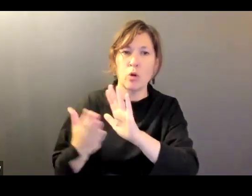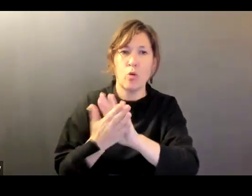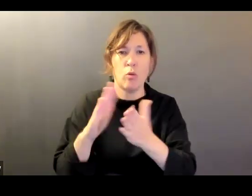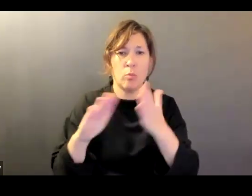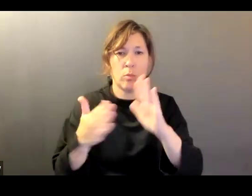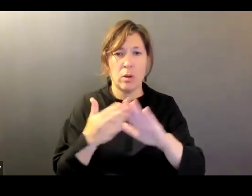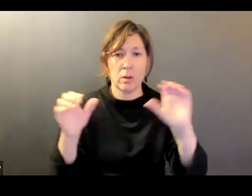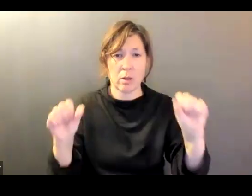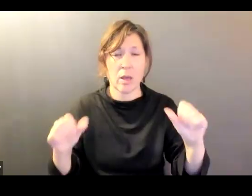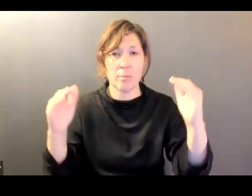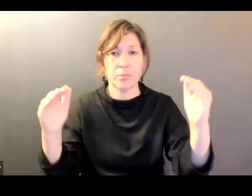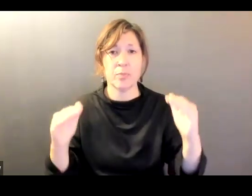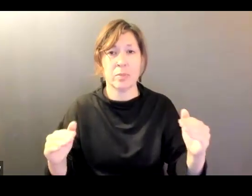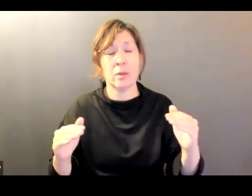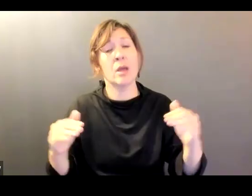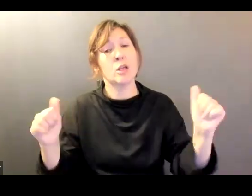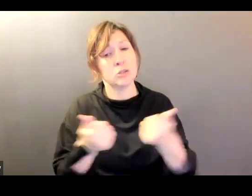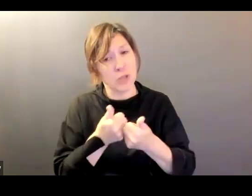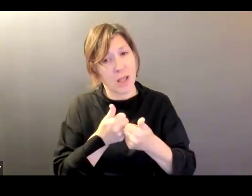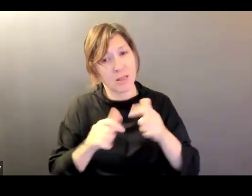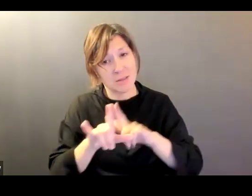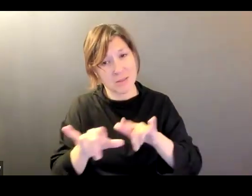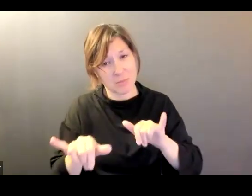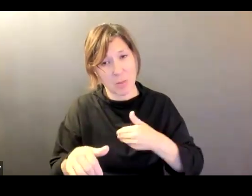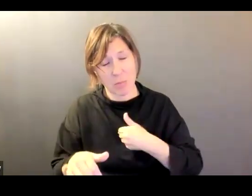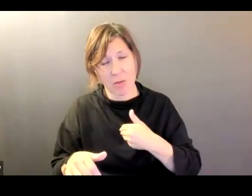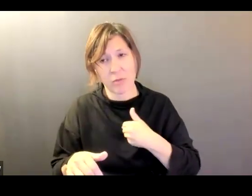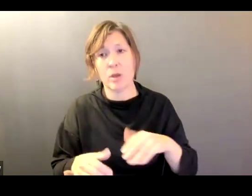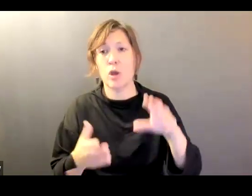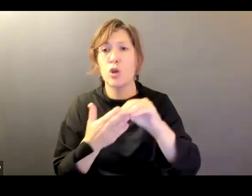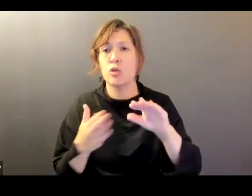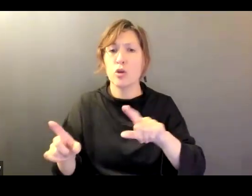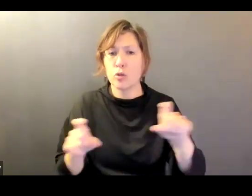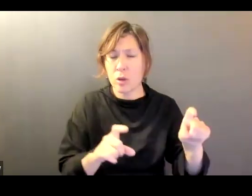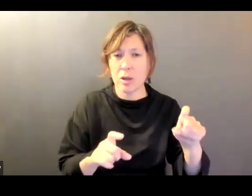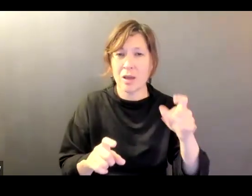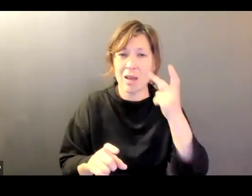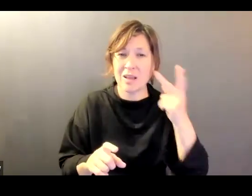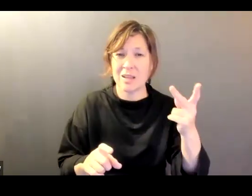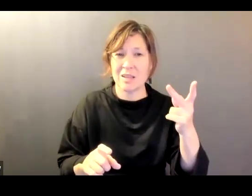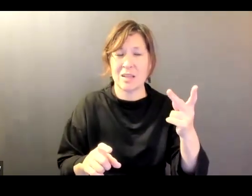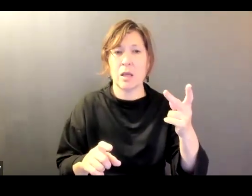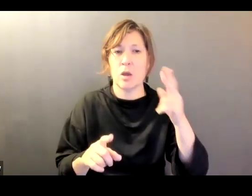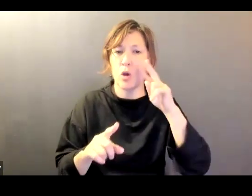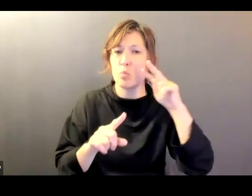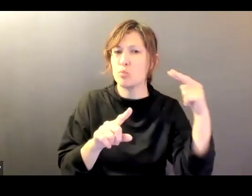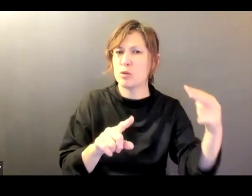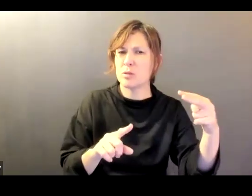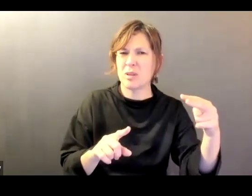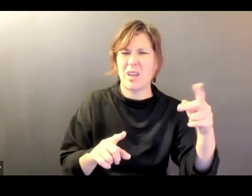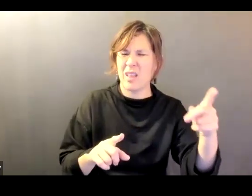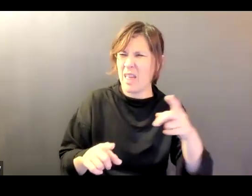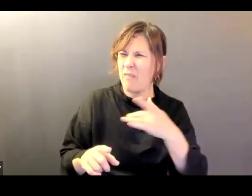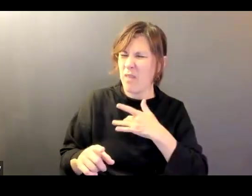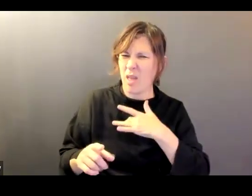is also affirmed in our challenges. Our student surveys showed a decline in perceptions of rigor in classroom